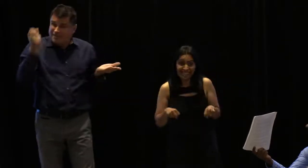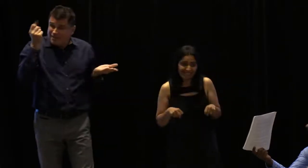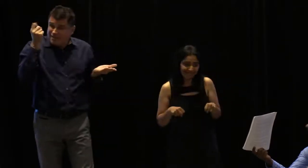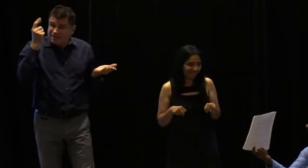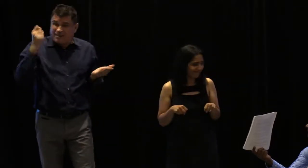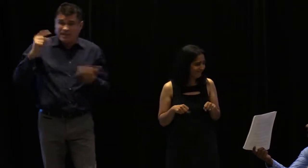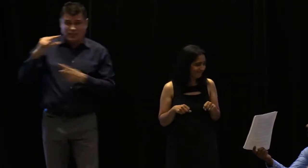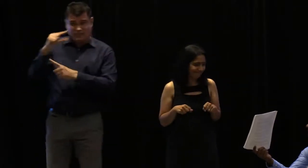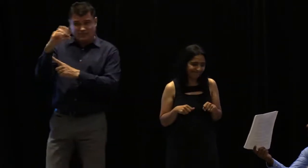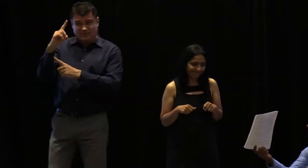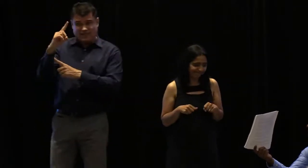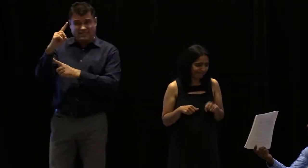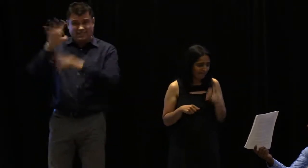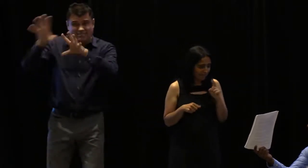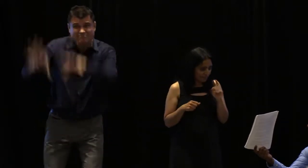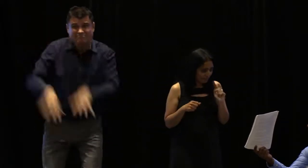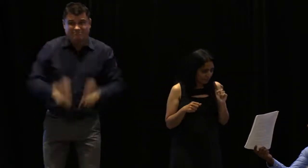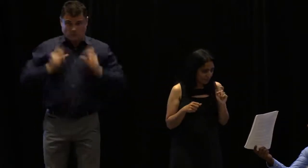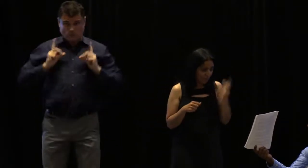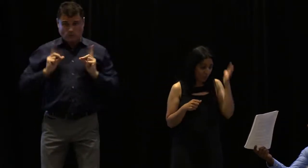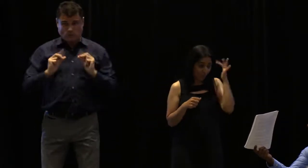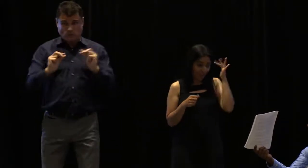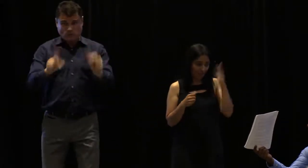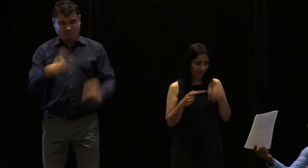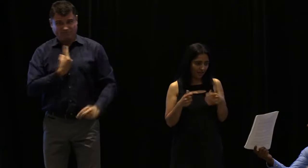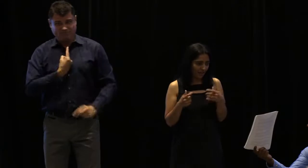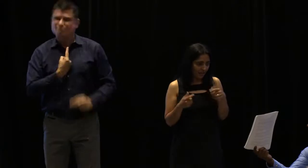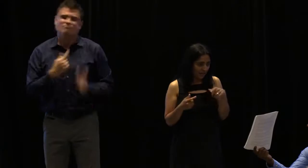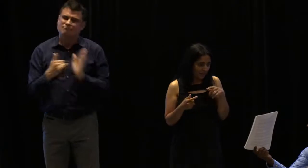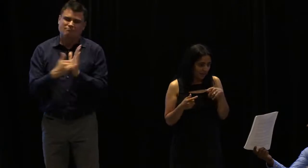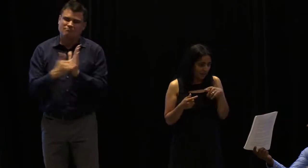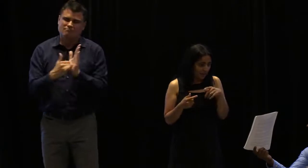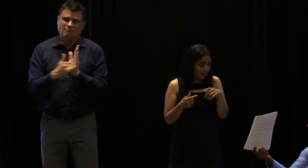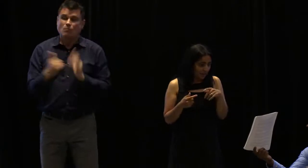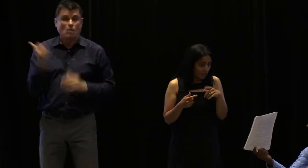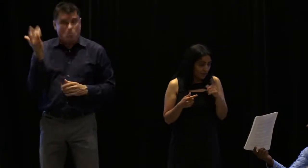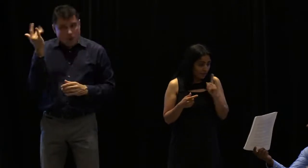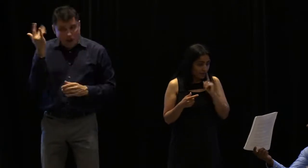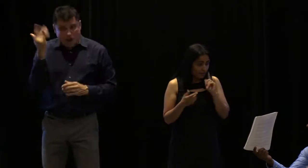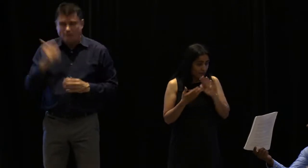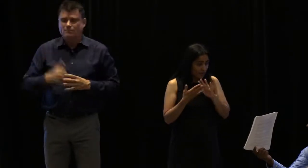And so GVAD cannot do this on their own.